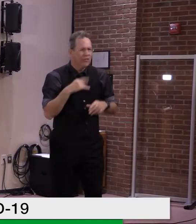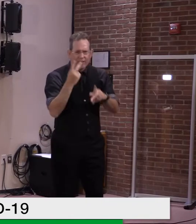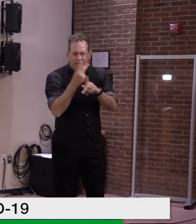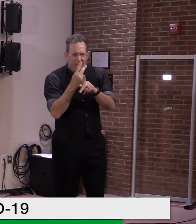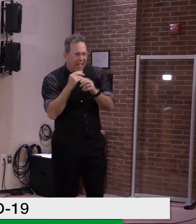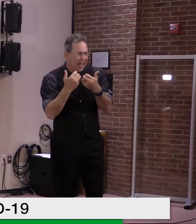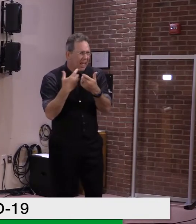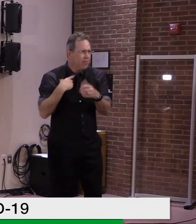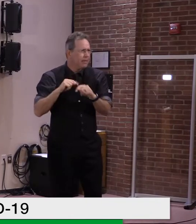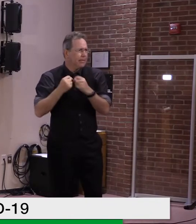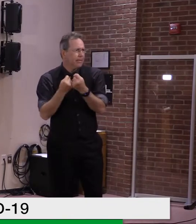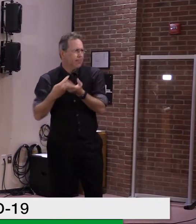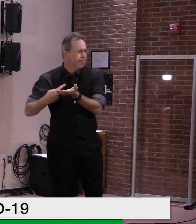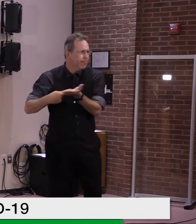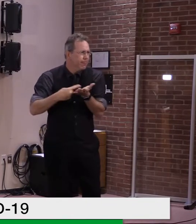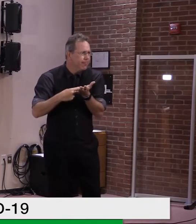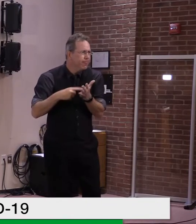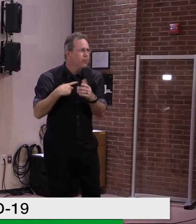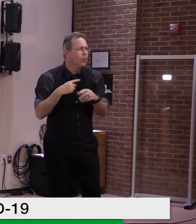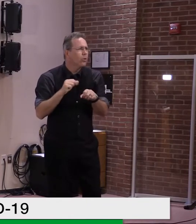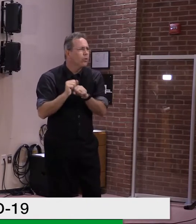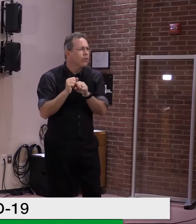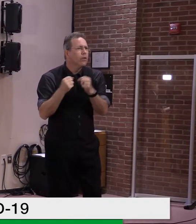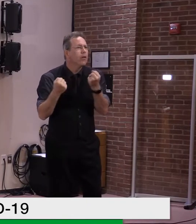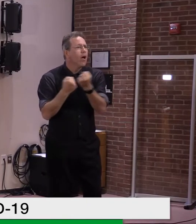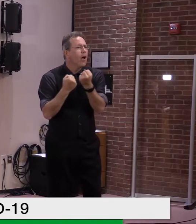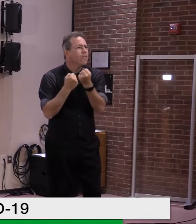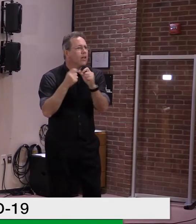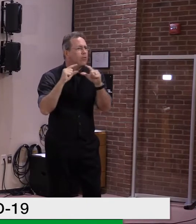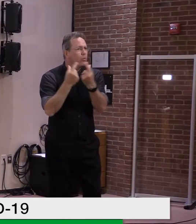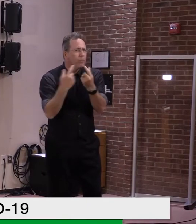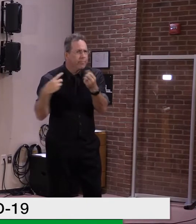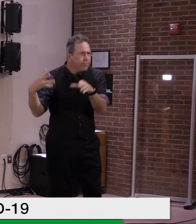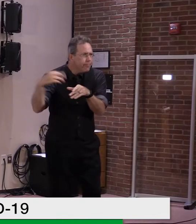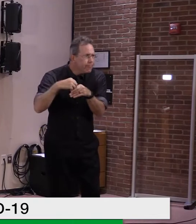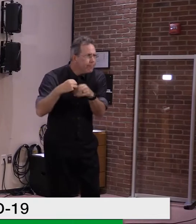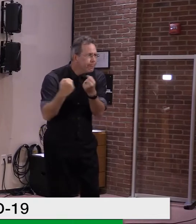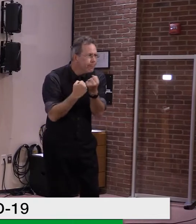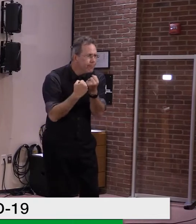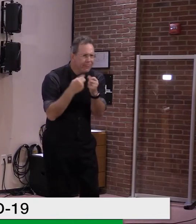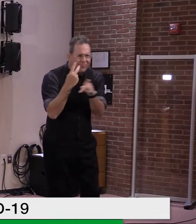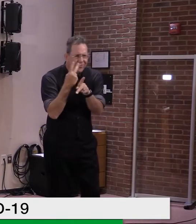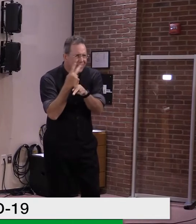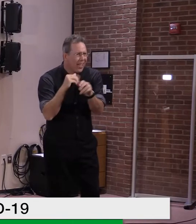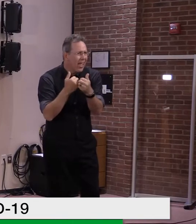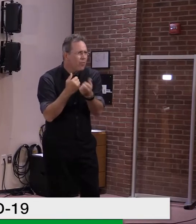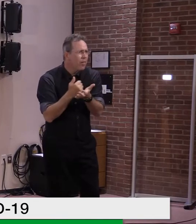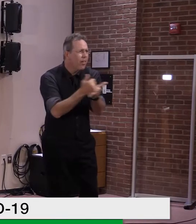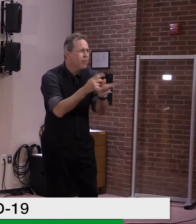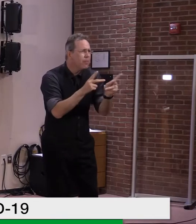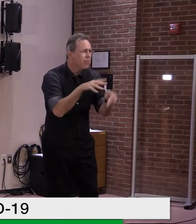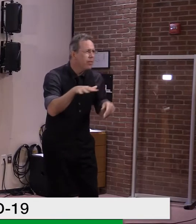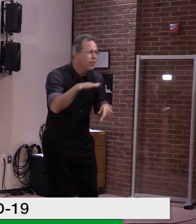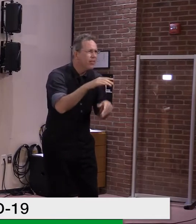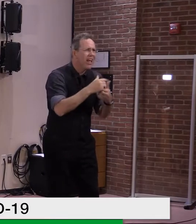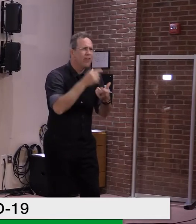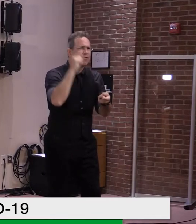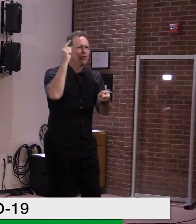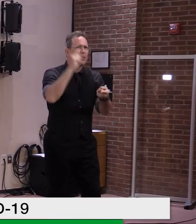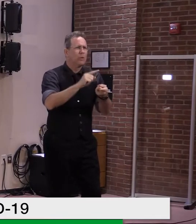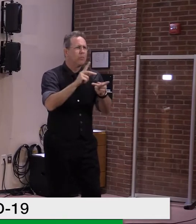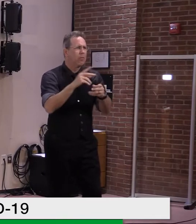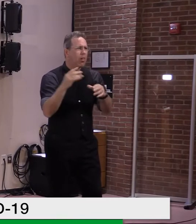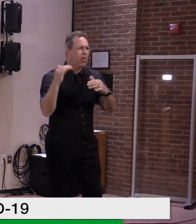with advocates, the best way to sort of wind down this program in a compassionate way, recognizing that